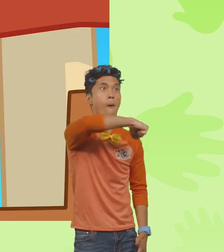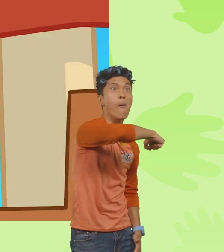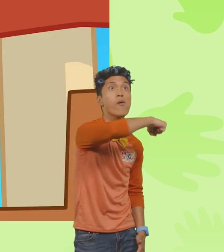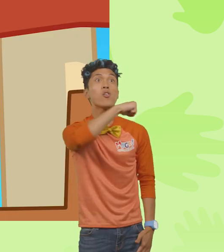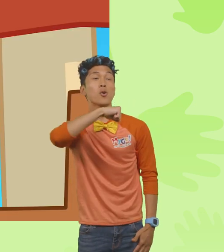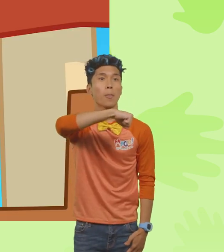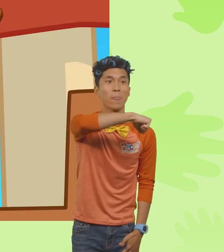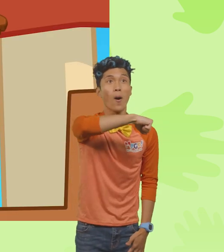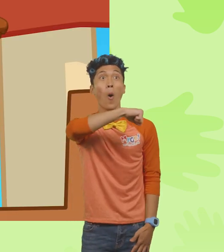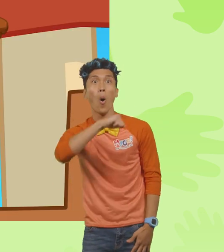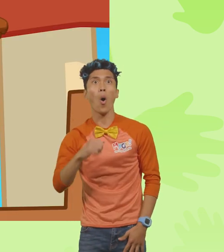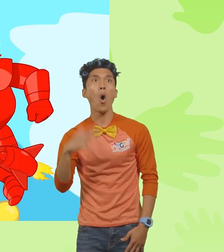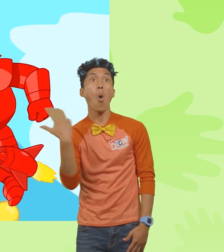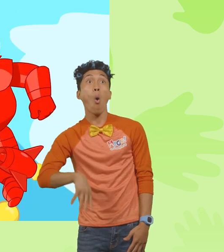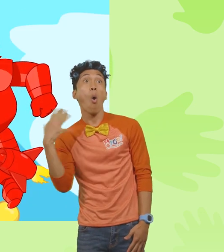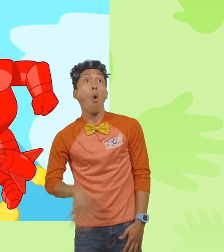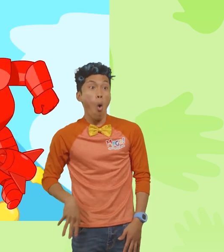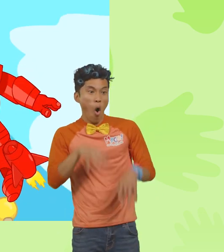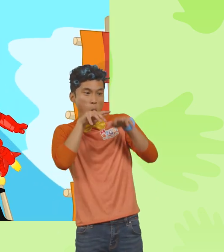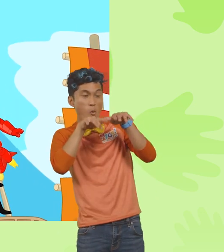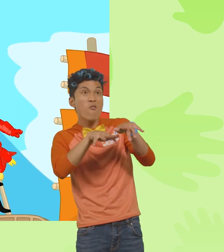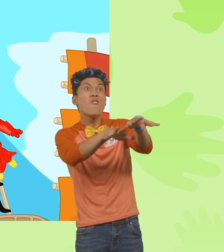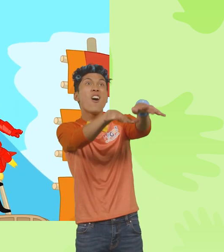A flying barbecue!